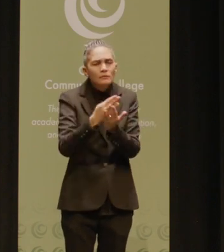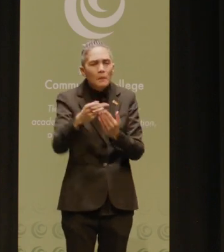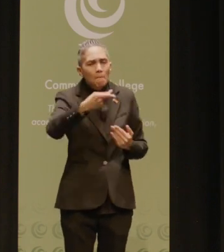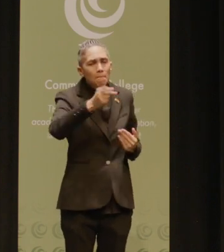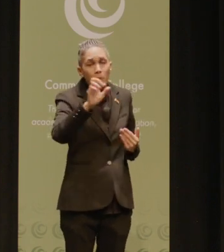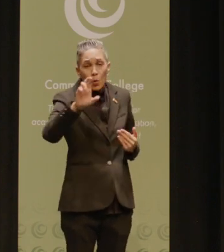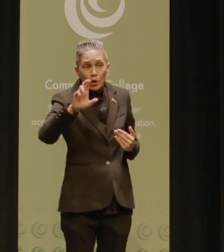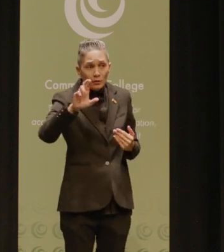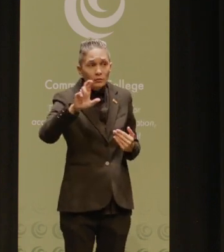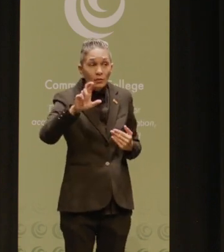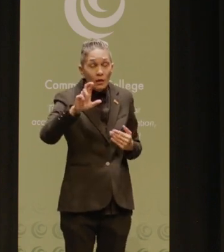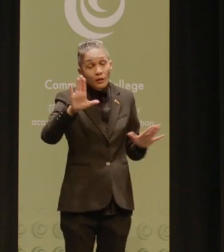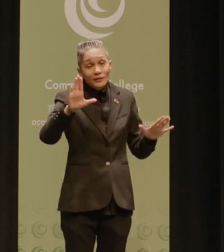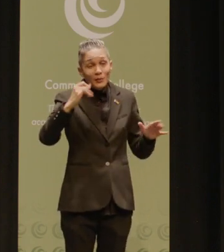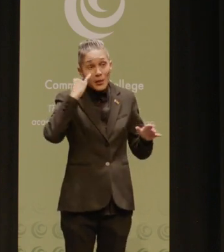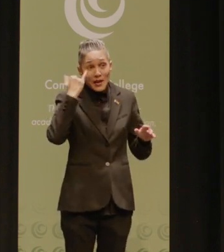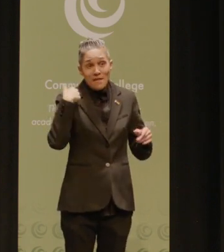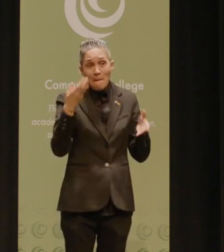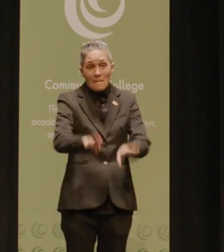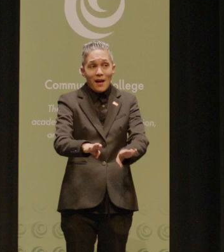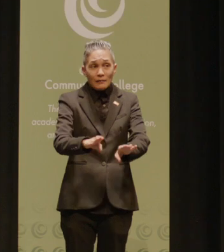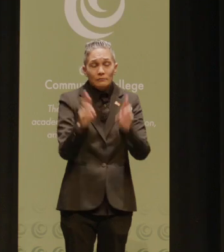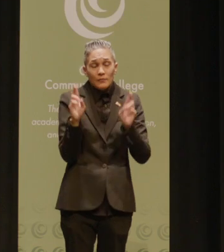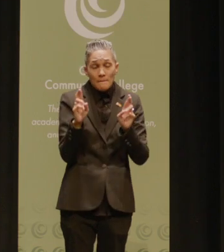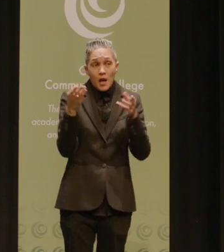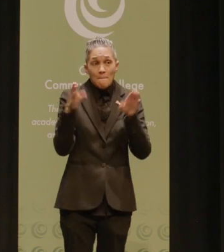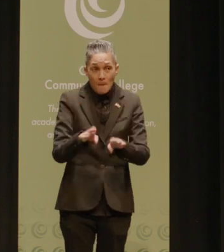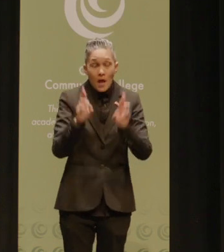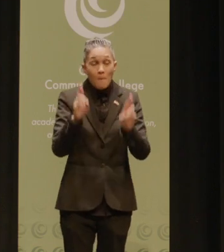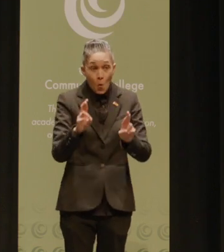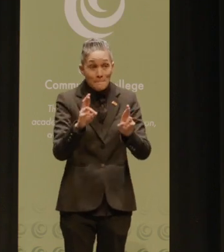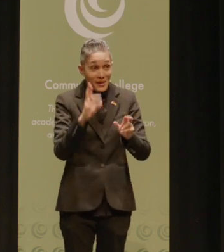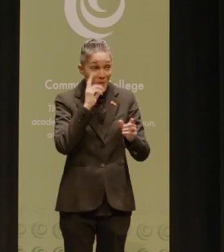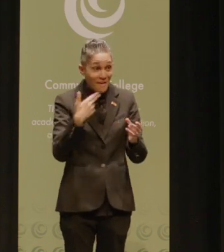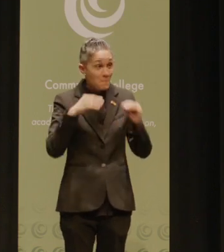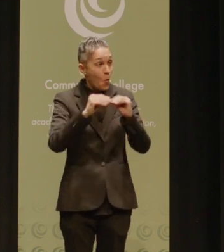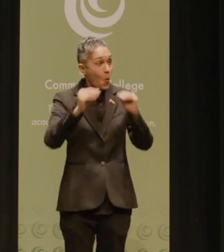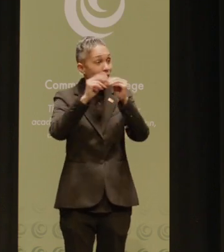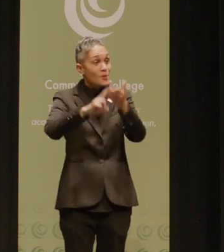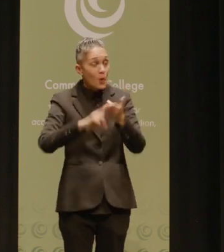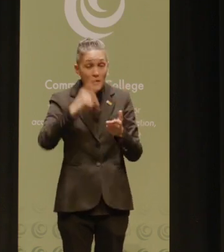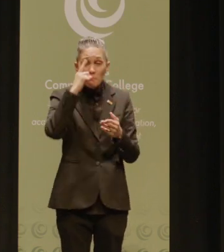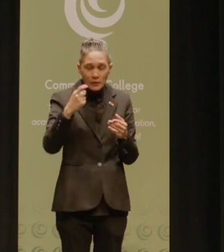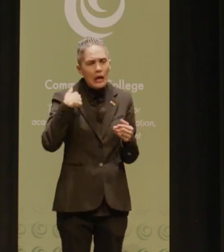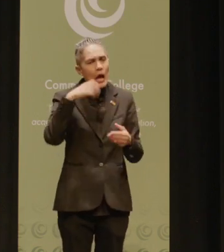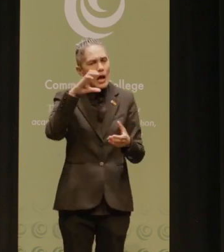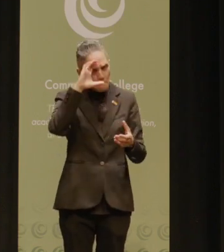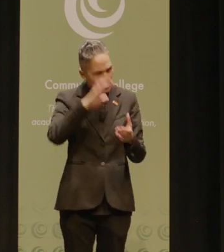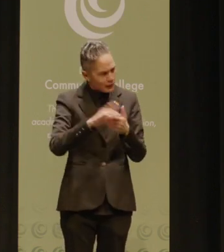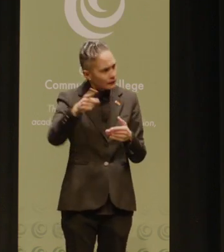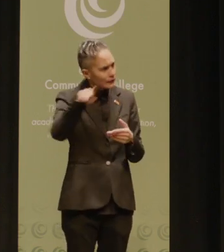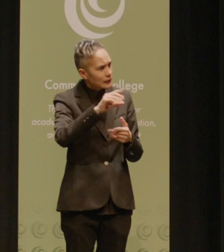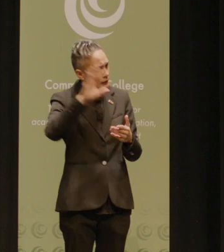Okay, so I'm betting, like they say, betting on the come, so I'm hoping that these students will literally come because I believe in the power of our